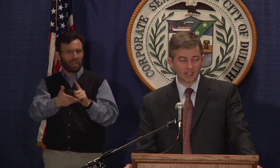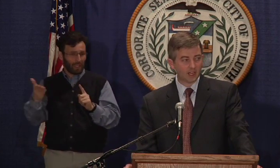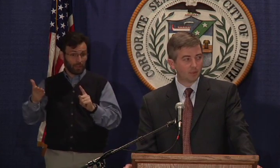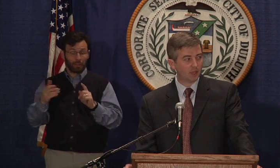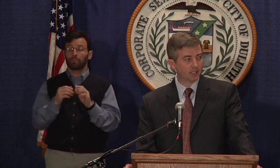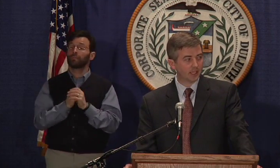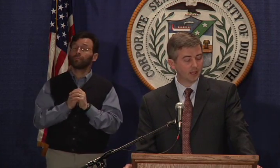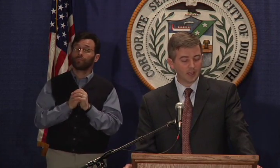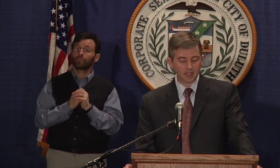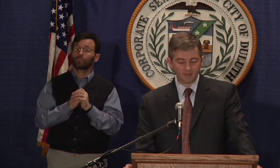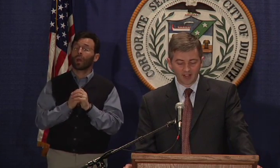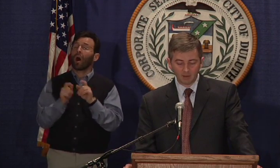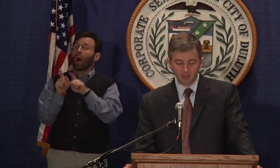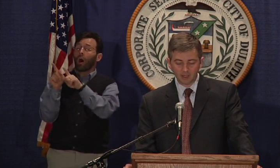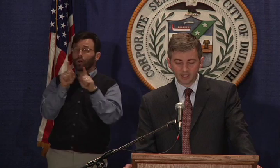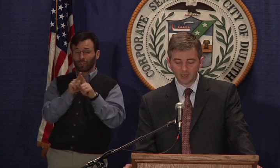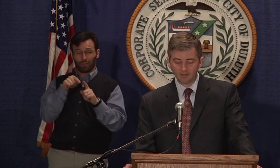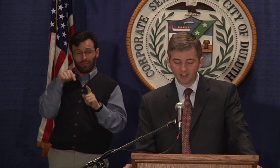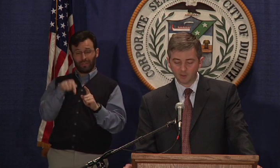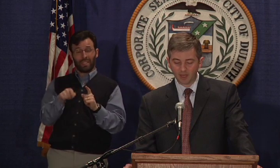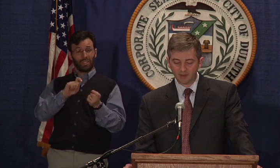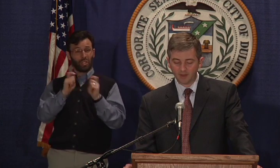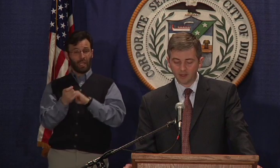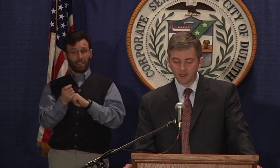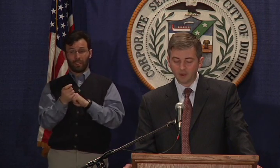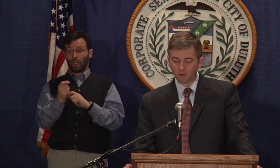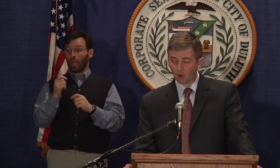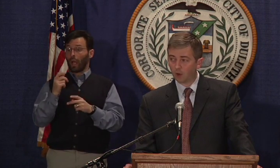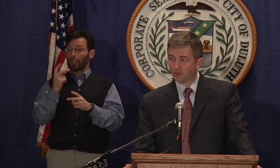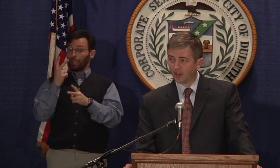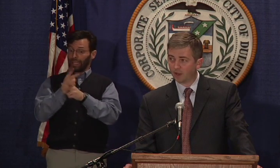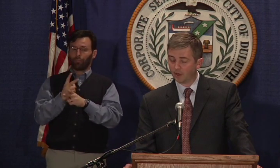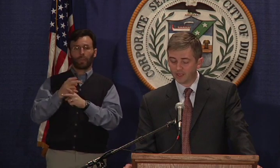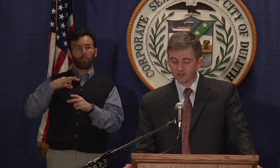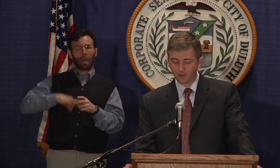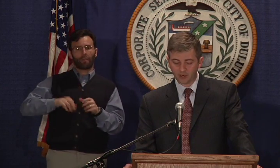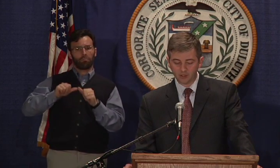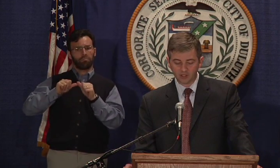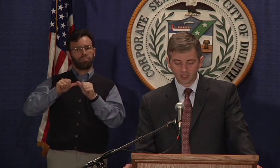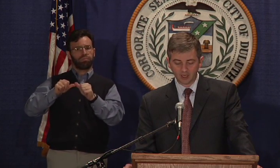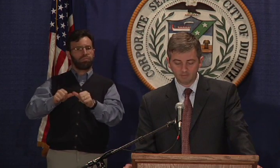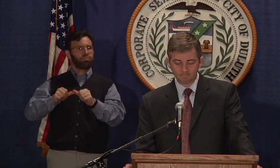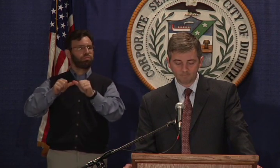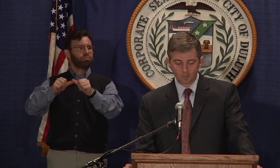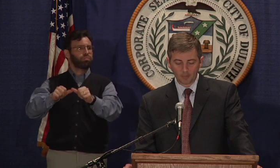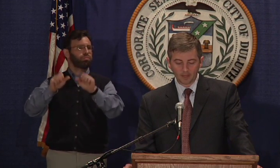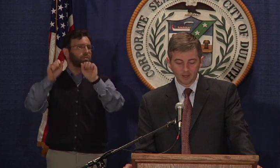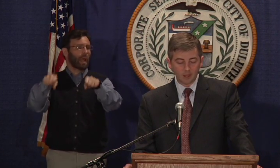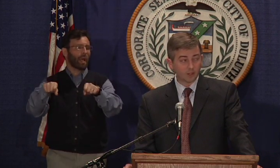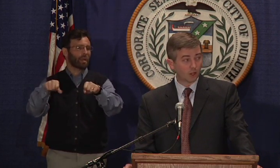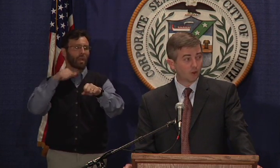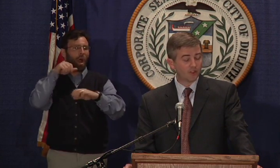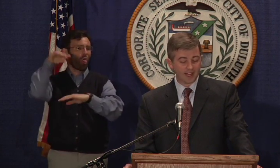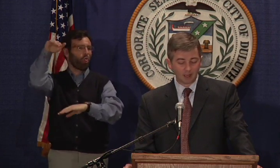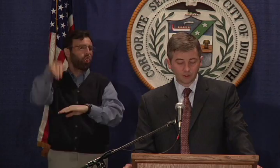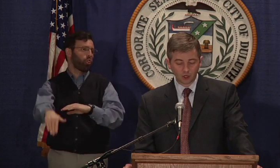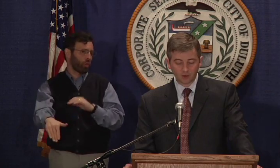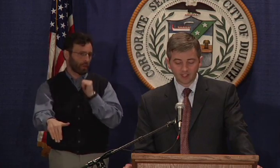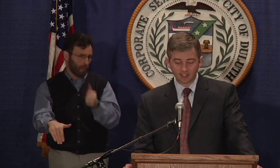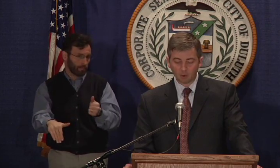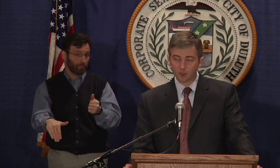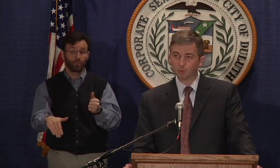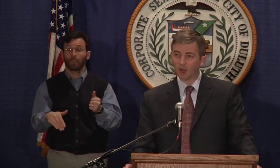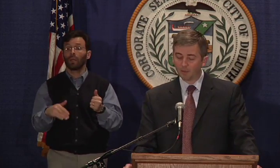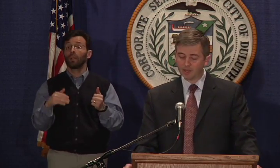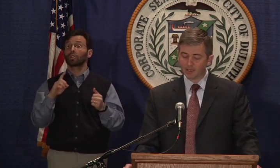increased the sustainability and the viability of this benefit for our retirees for years to come. Duluth now